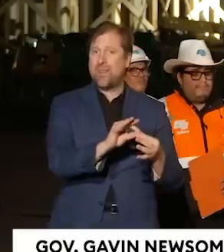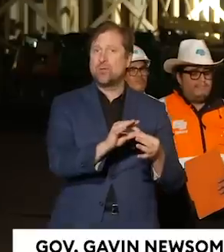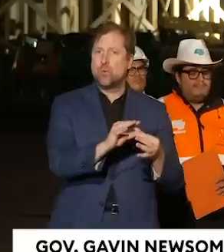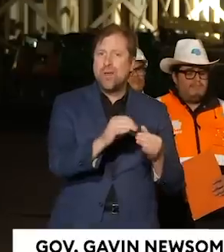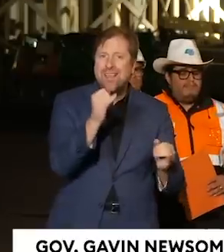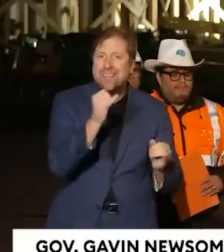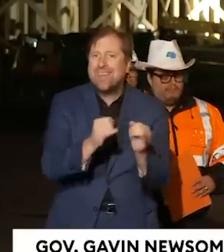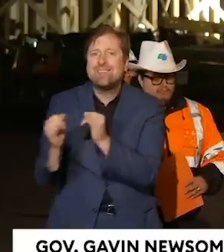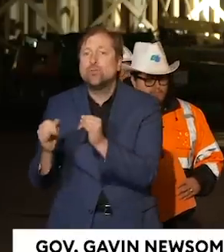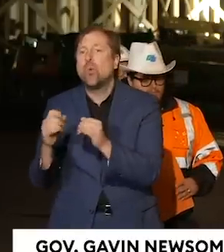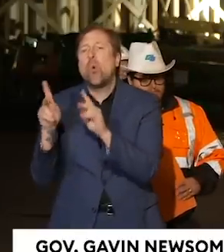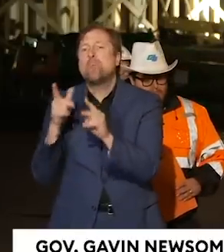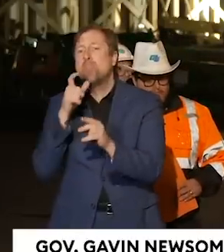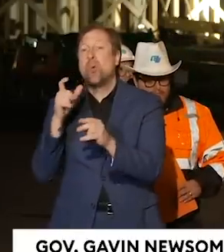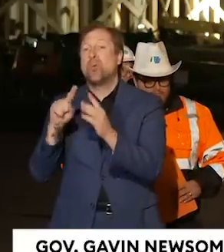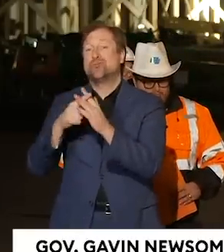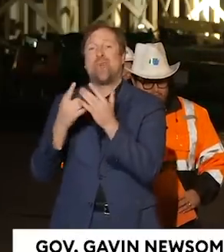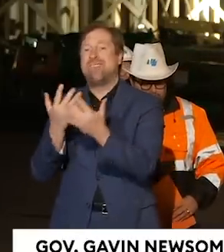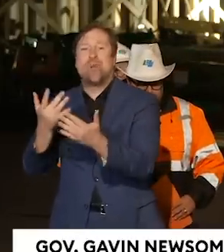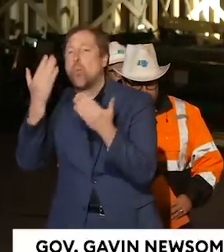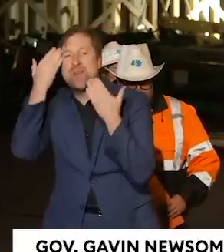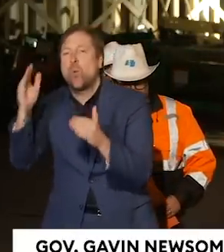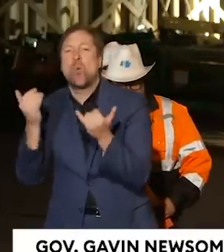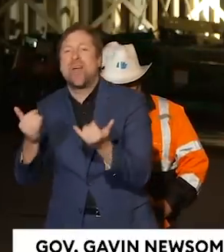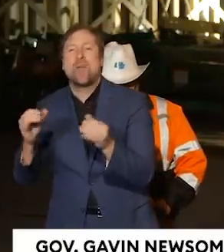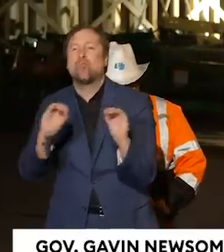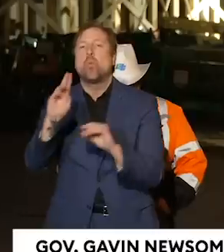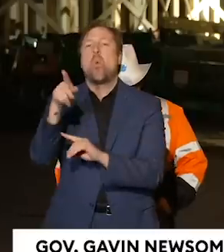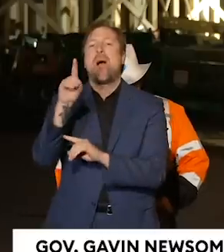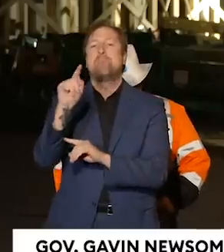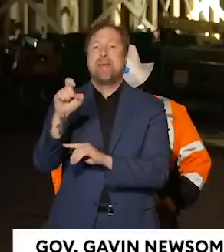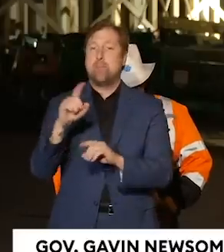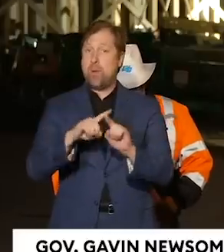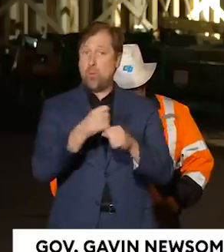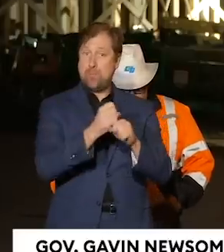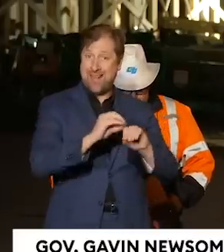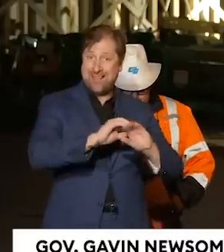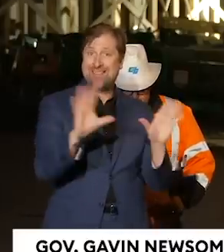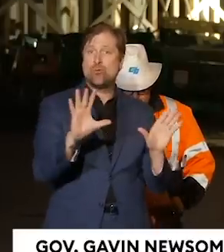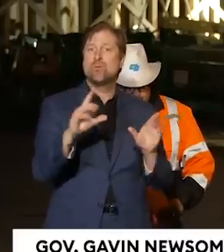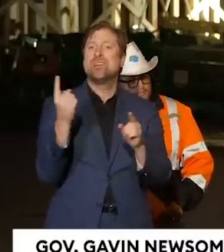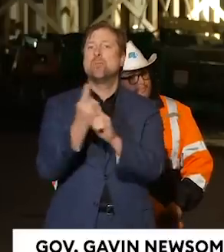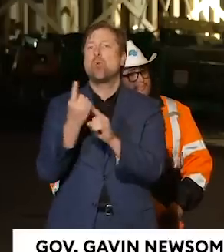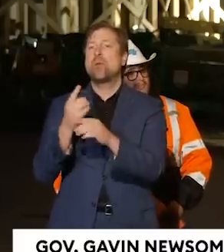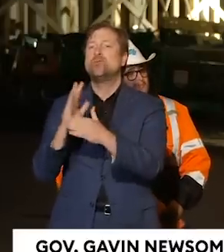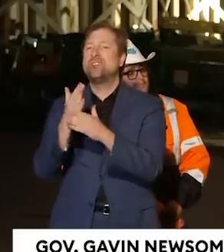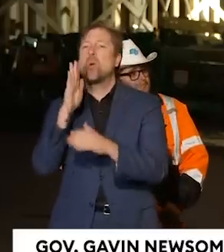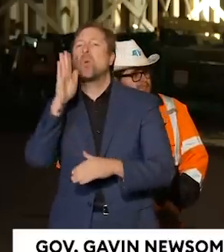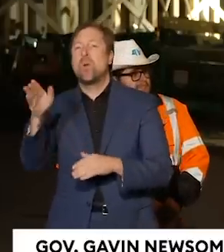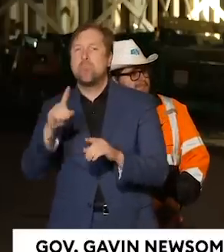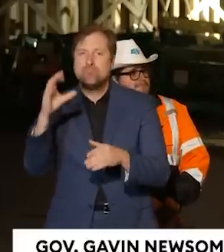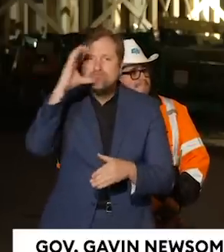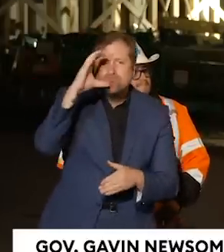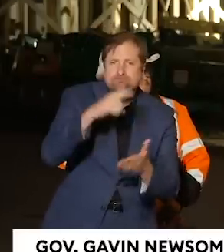individual or individuals. So we have no further update, but as we made very crystal clear, as we do, and it's appropriate to share, we'll share, but we're looking